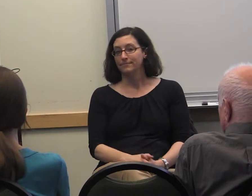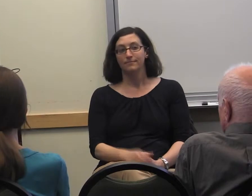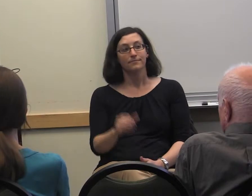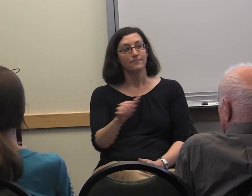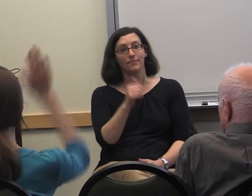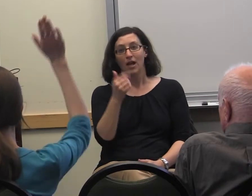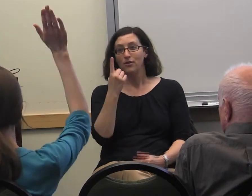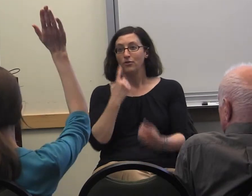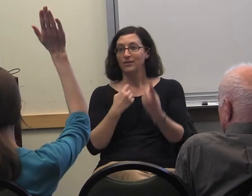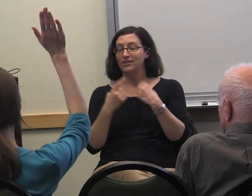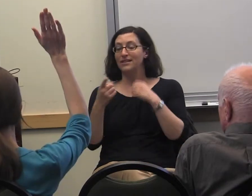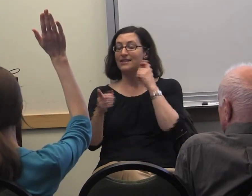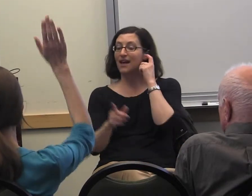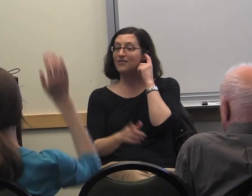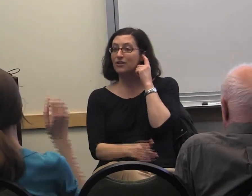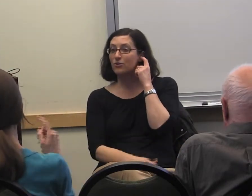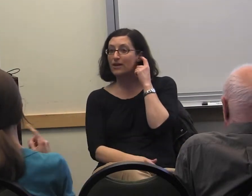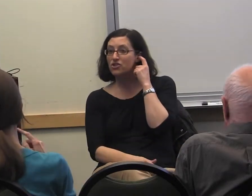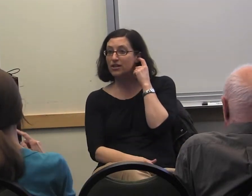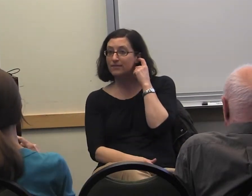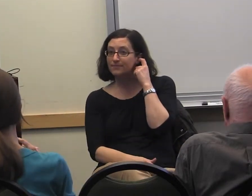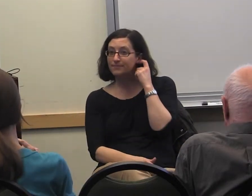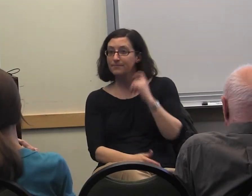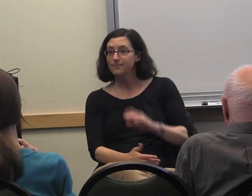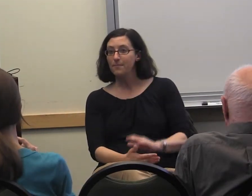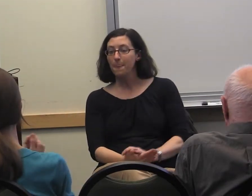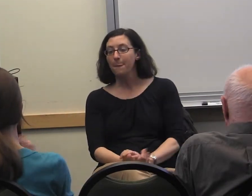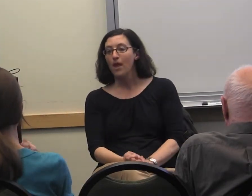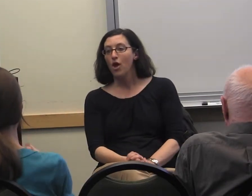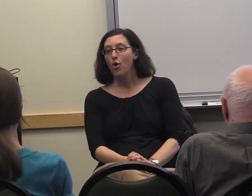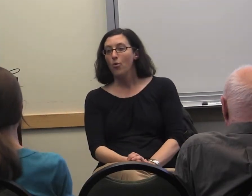Any other questions? Yes, I have another question. Yes.